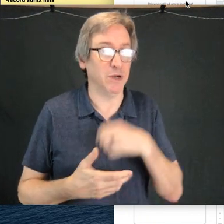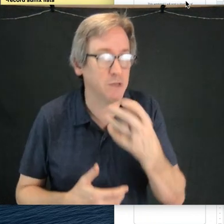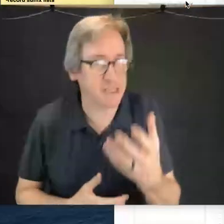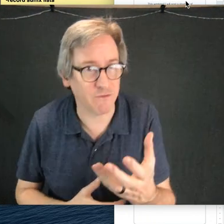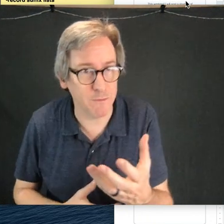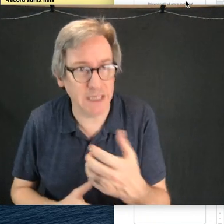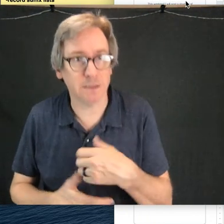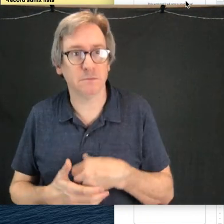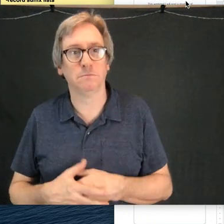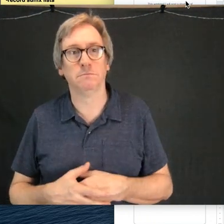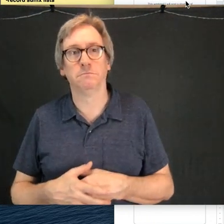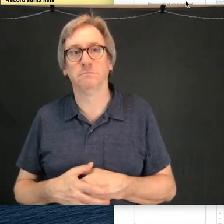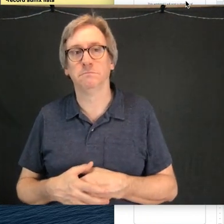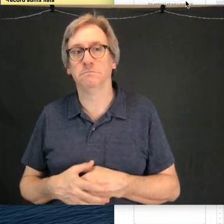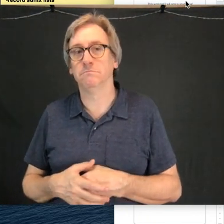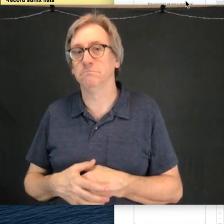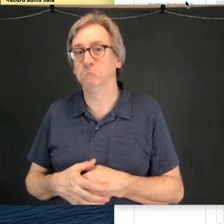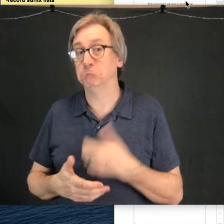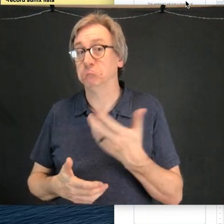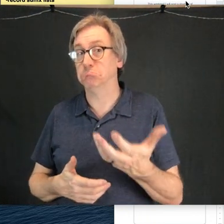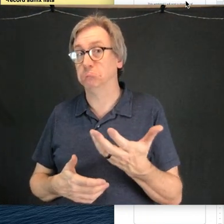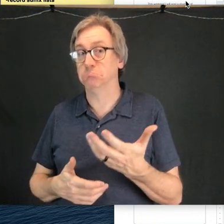But we don't know the sign for meet.